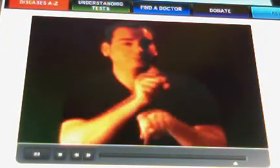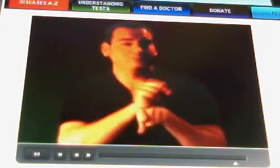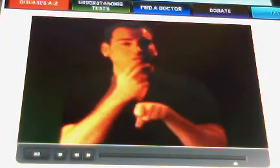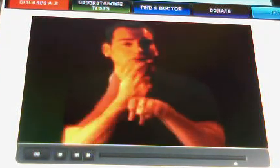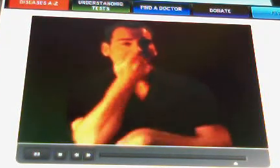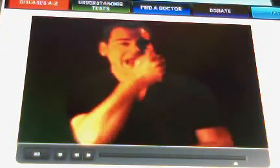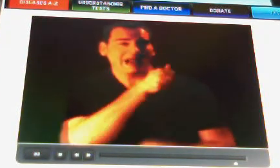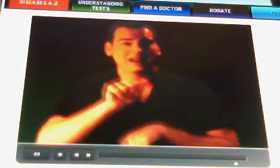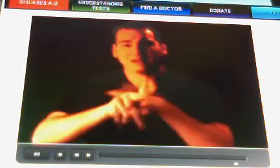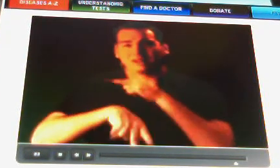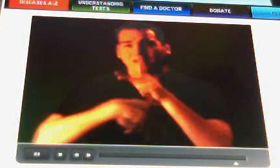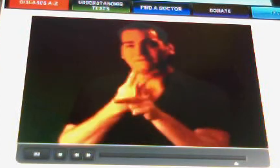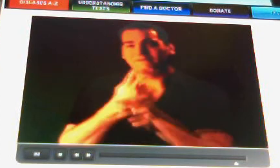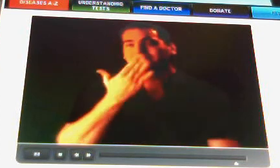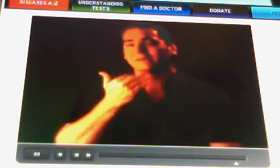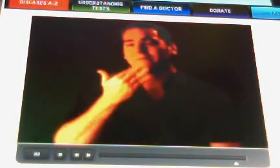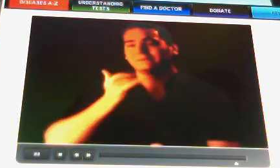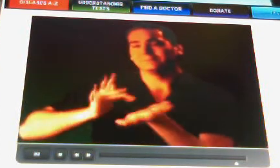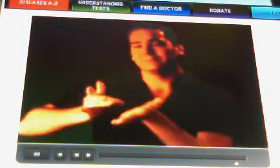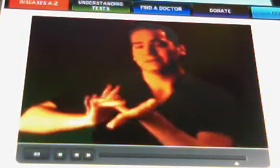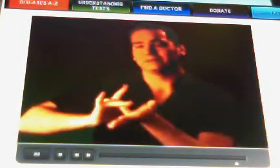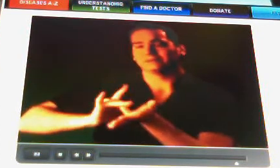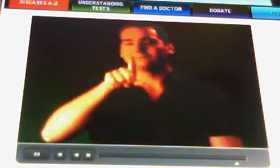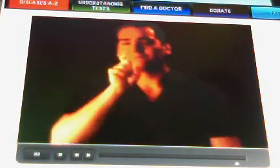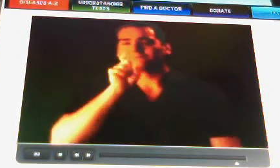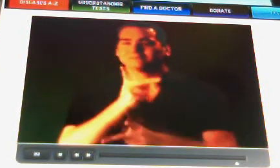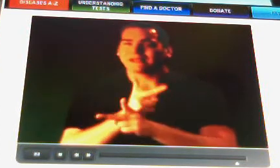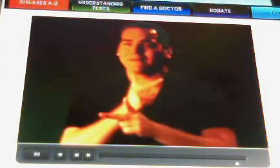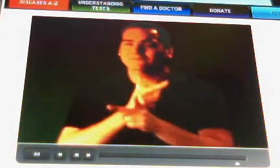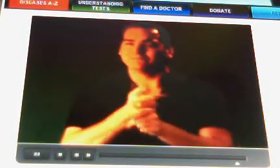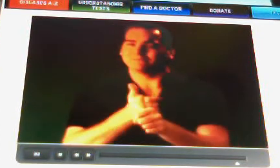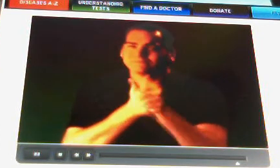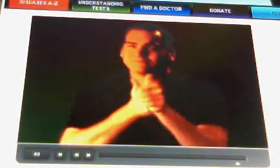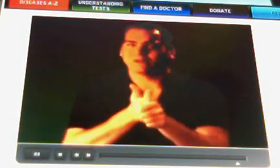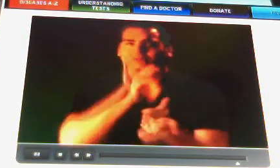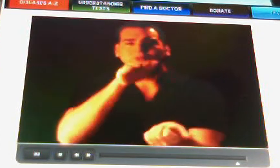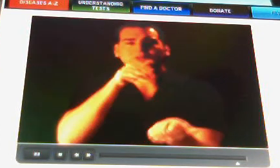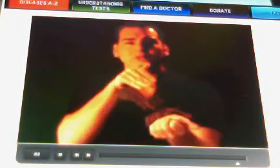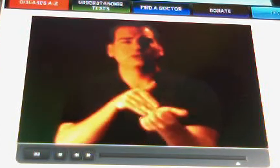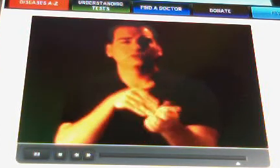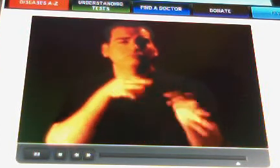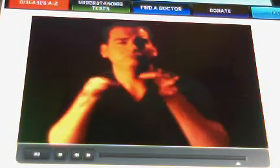You may need to inject yourself with insulin 1 to 4 times a day.